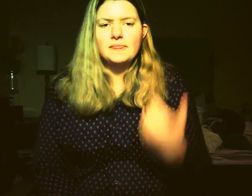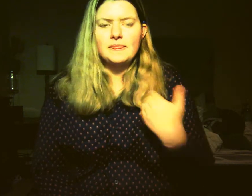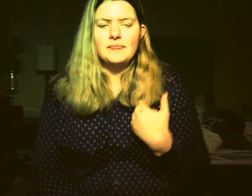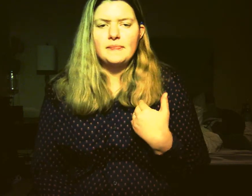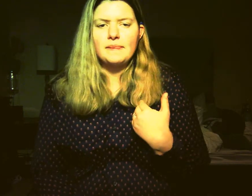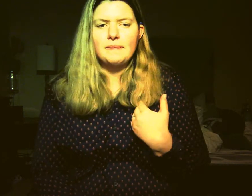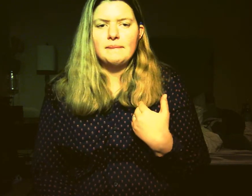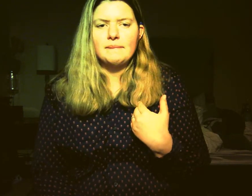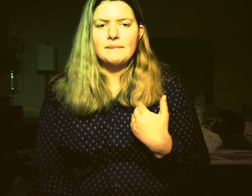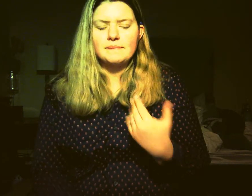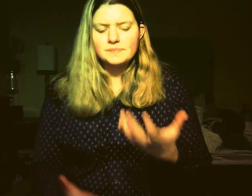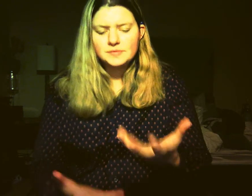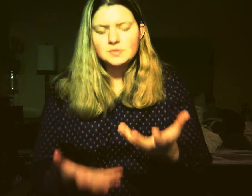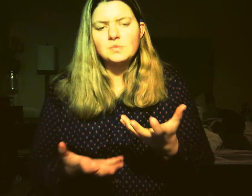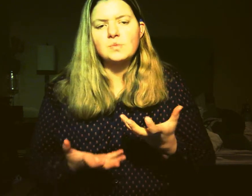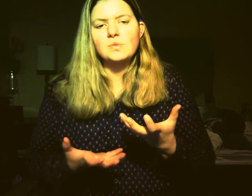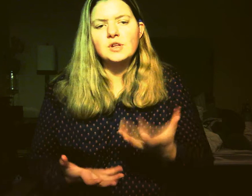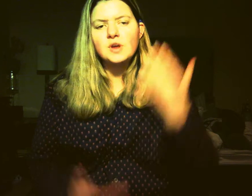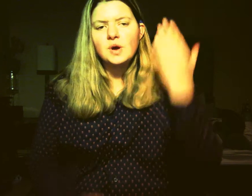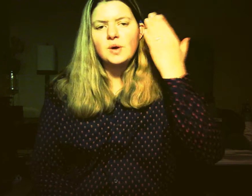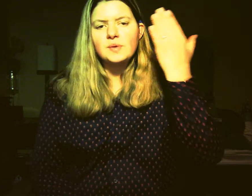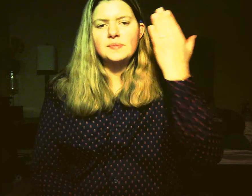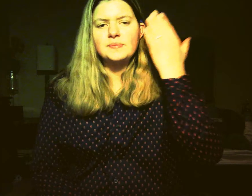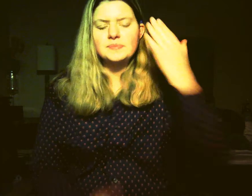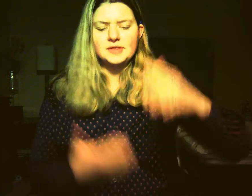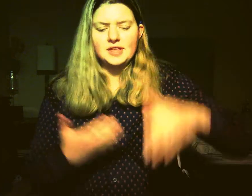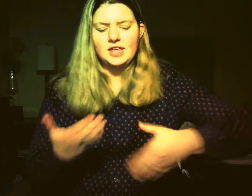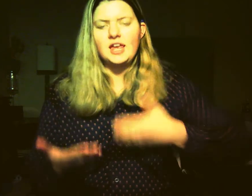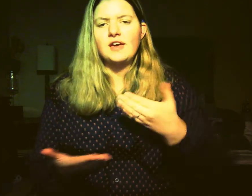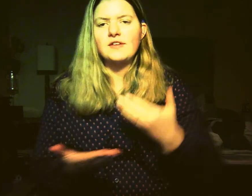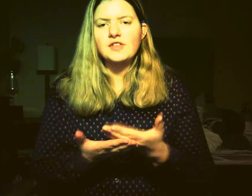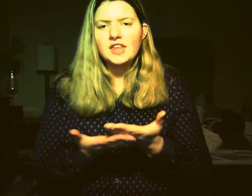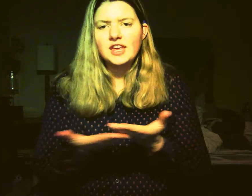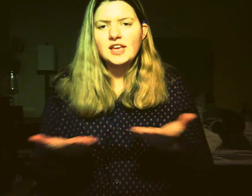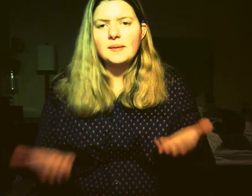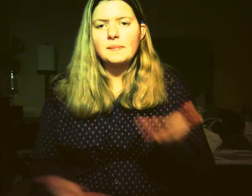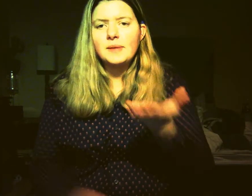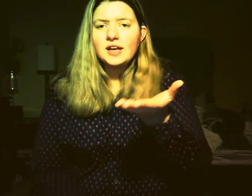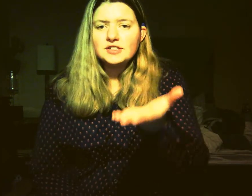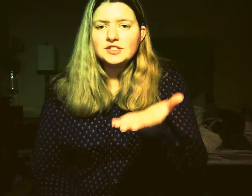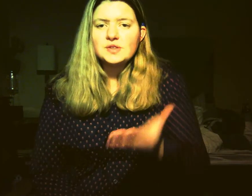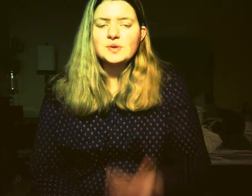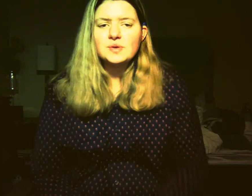want to know everything about you